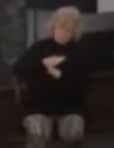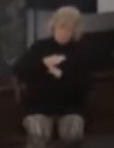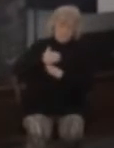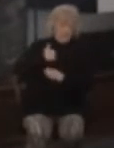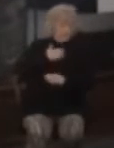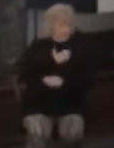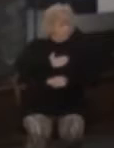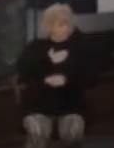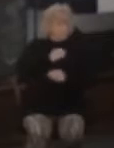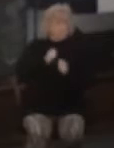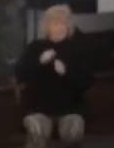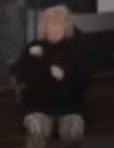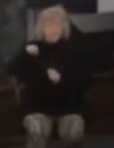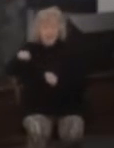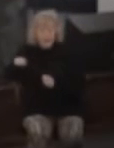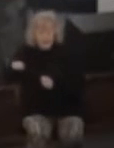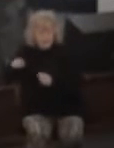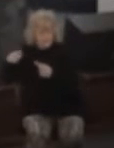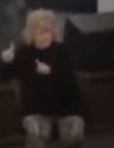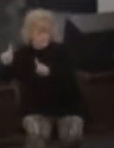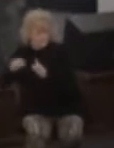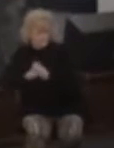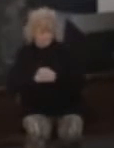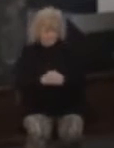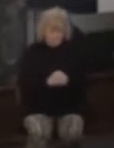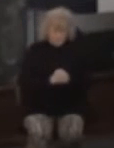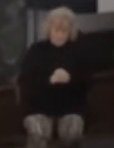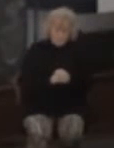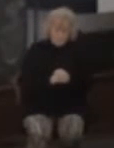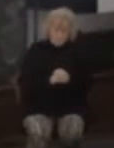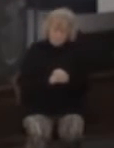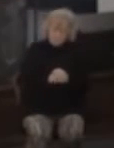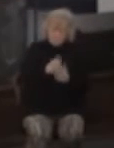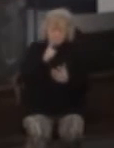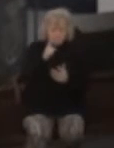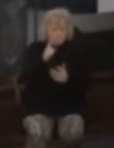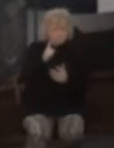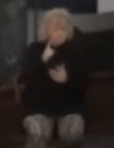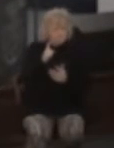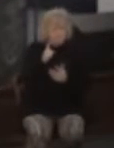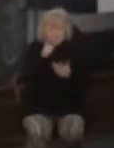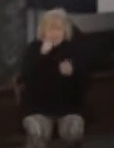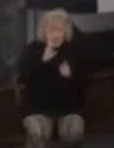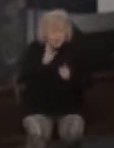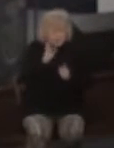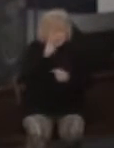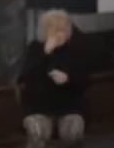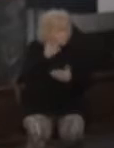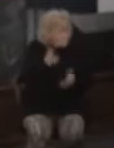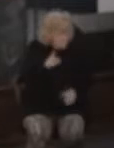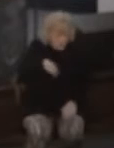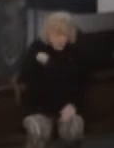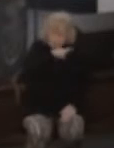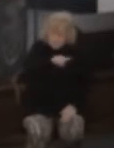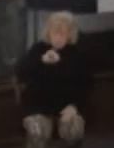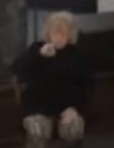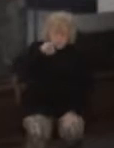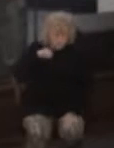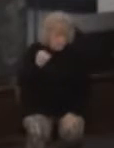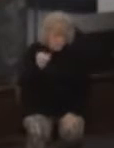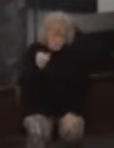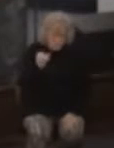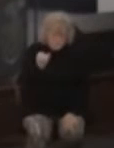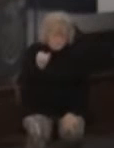pleasure in other people's success. God doesn't want you to be jealous. He doesn't want you to be jealous of other